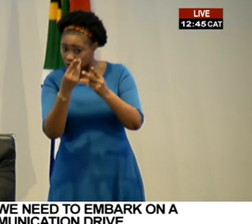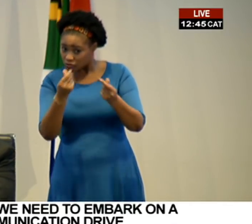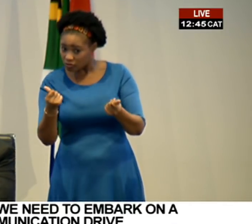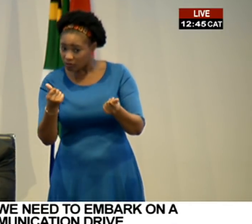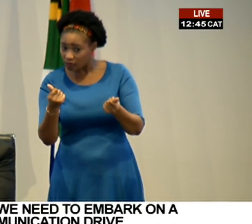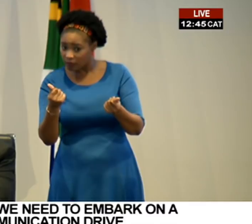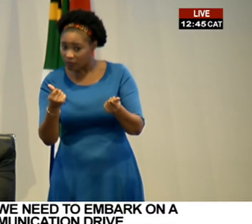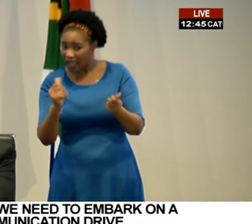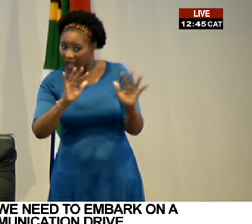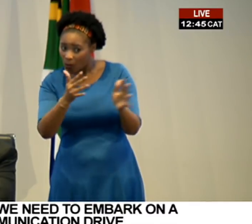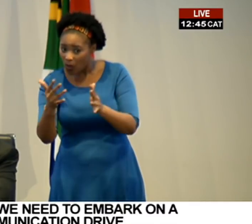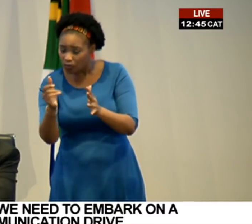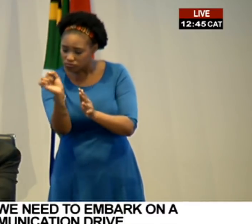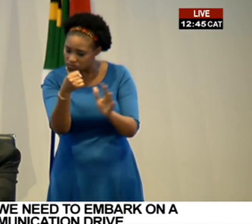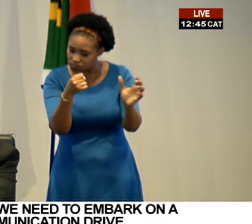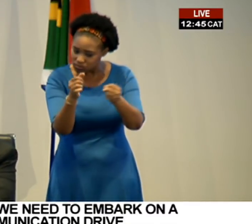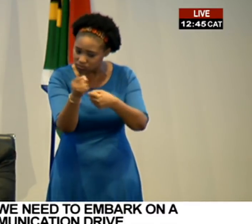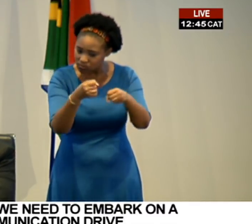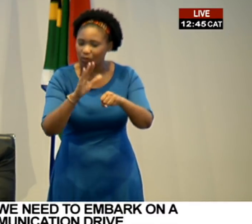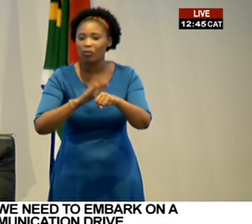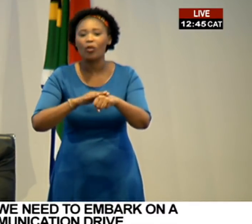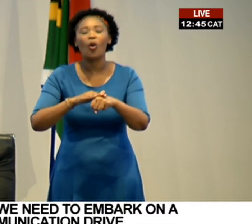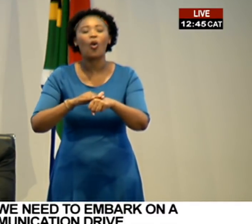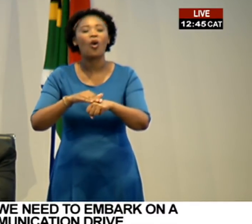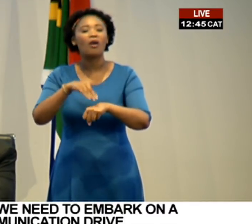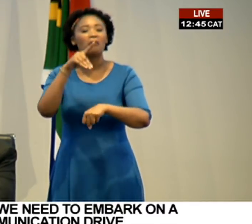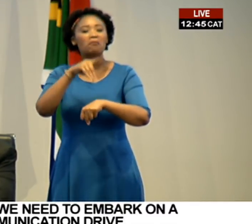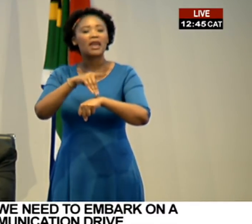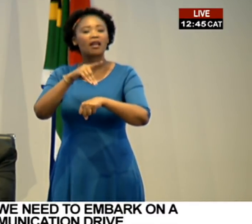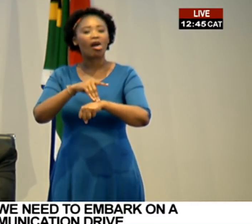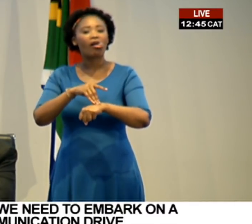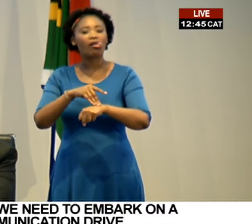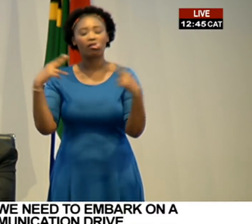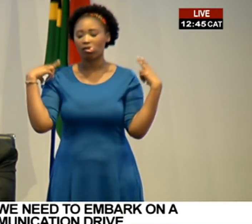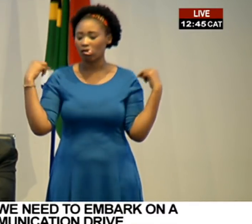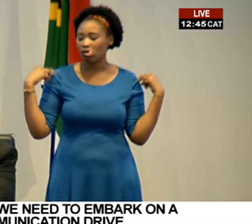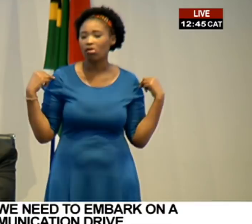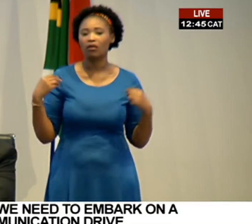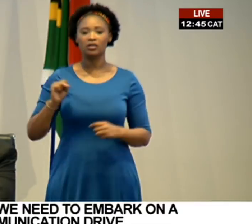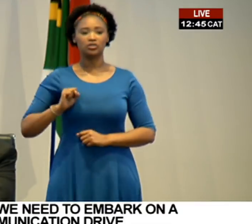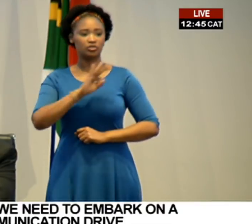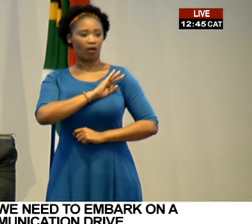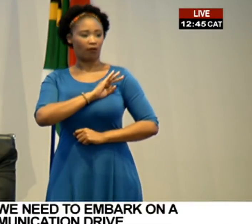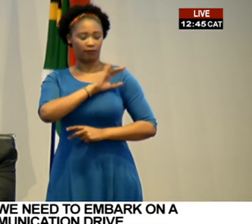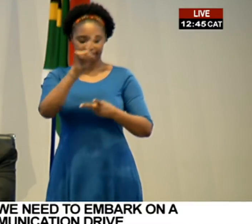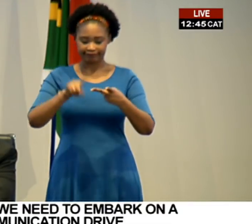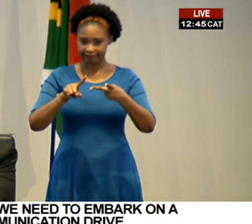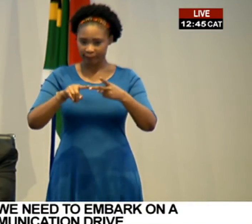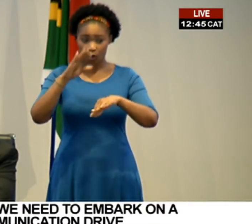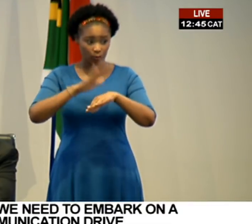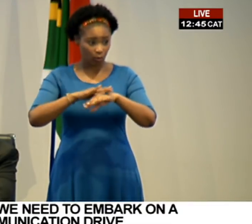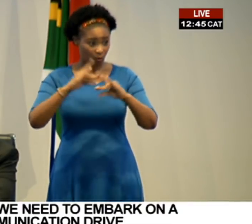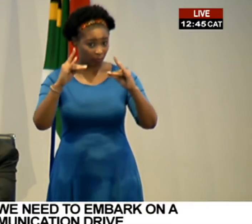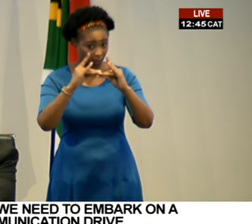the bringing in of more staff, putting in place more beds, tightening up on